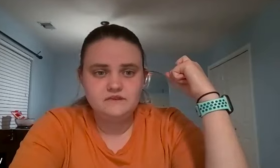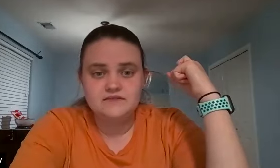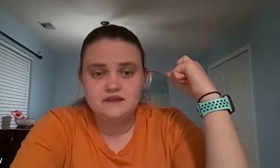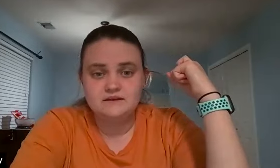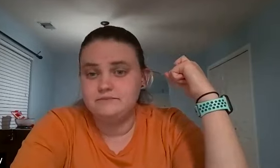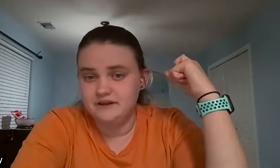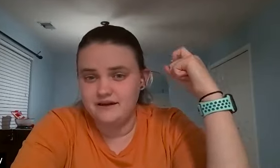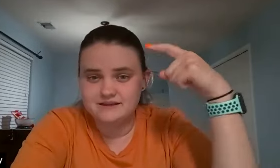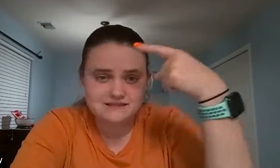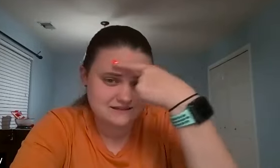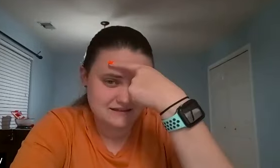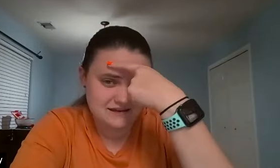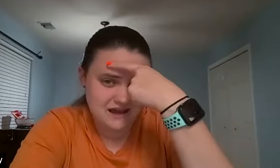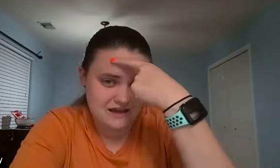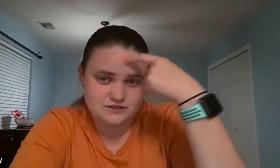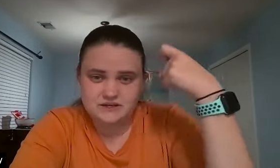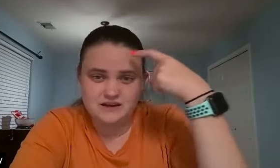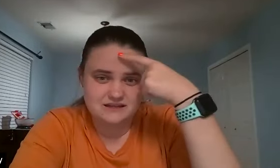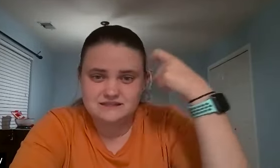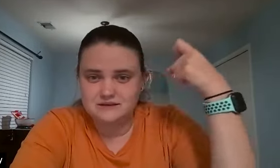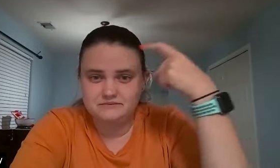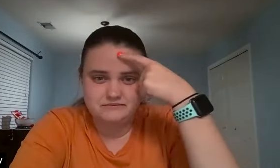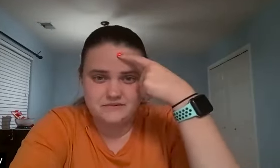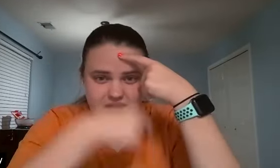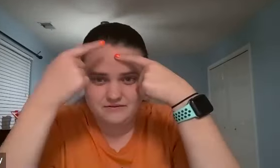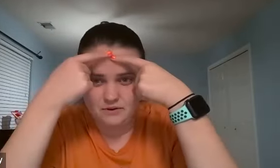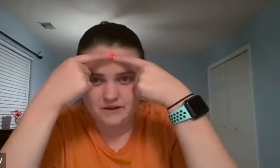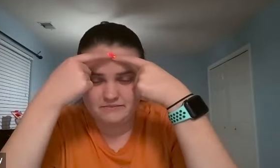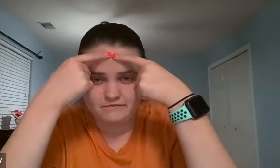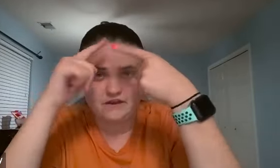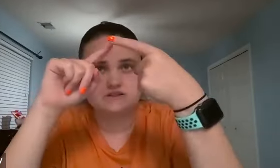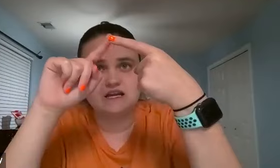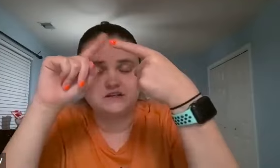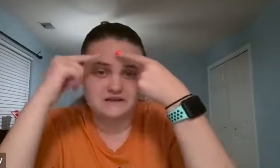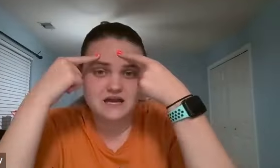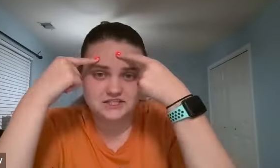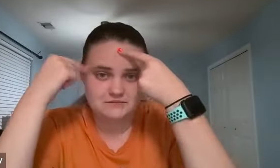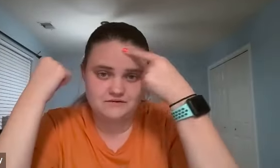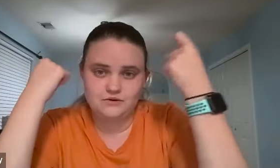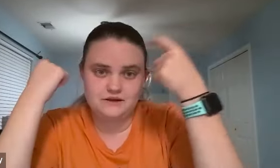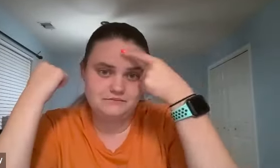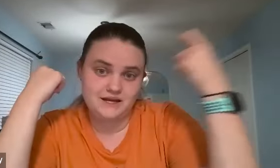And then because like I have it where my fingers actually like touching my forehead